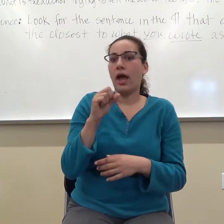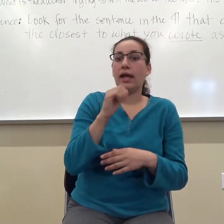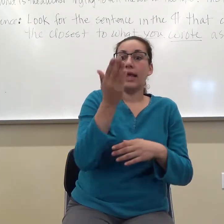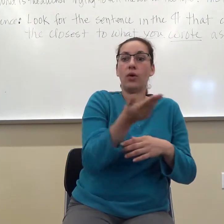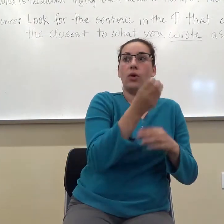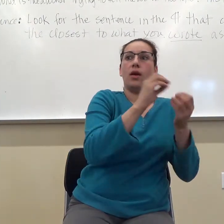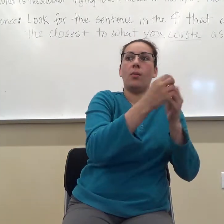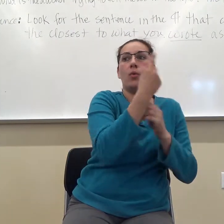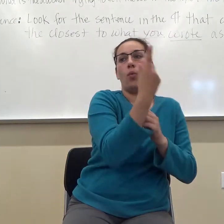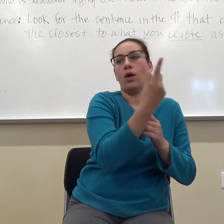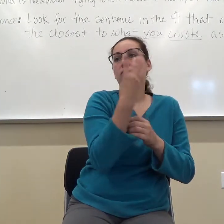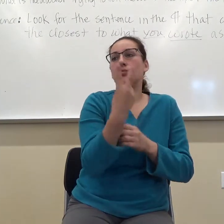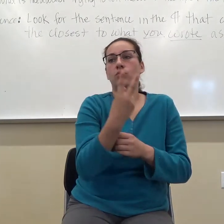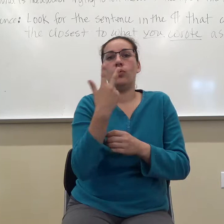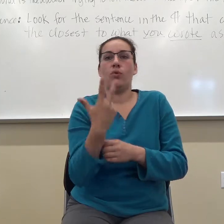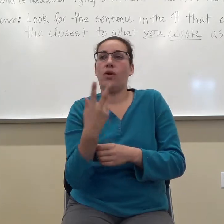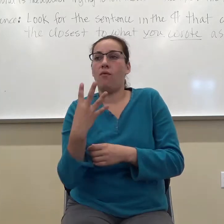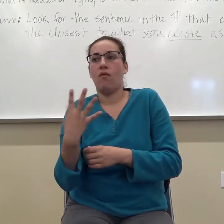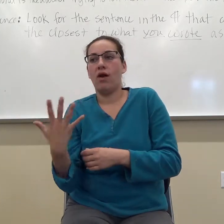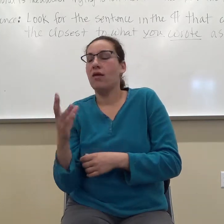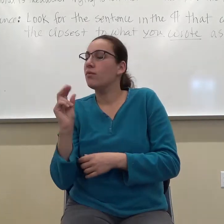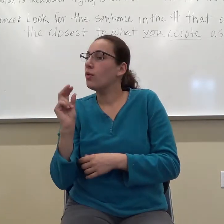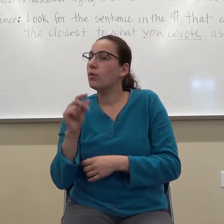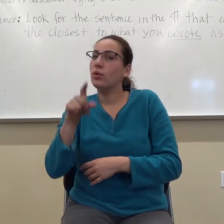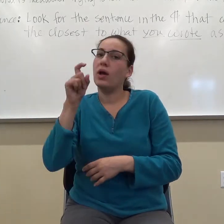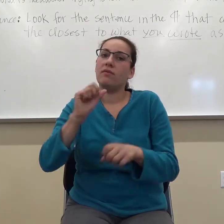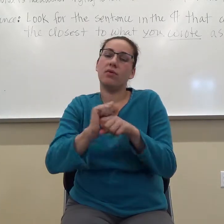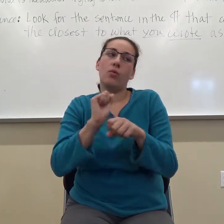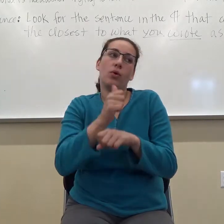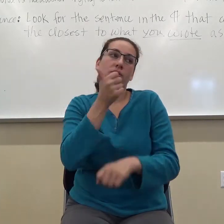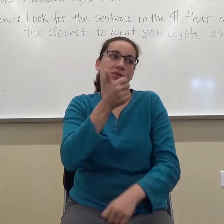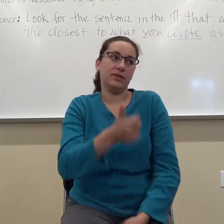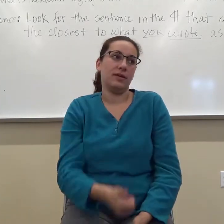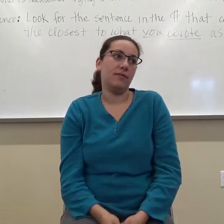yourself. So if we're thinking about doing a